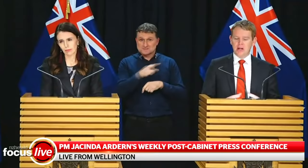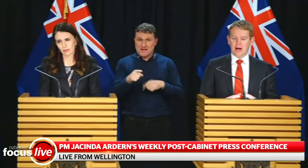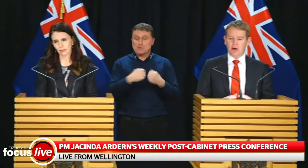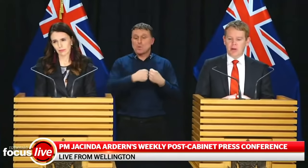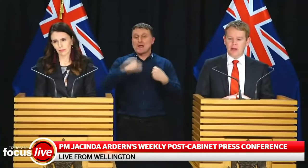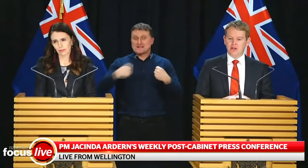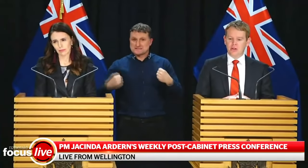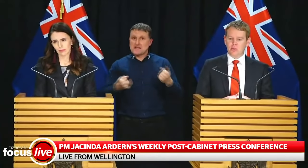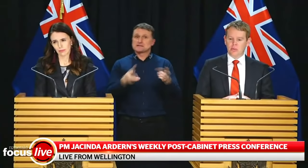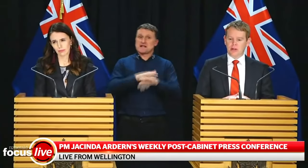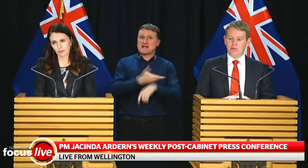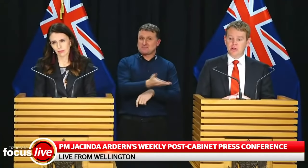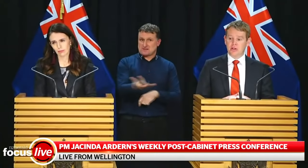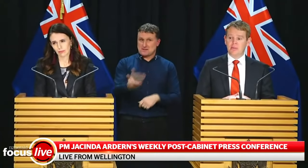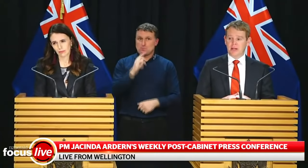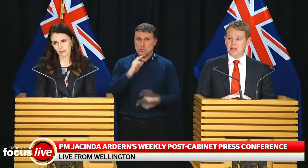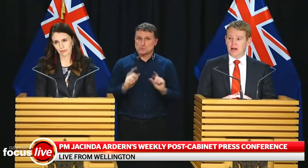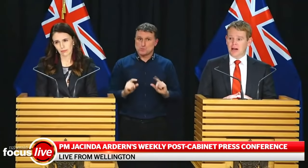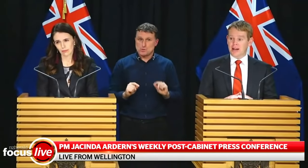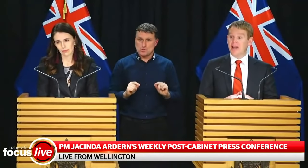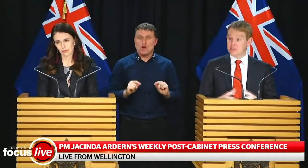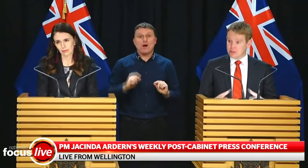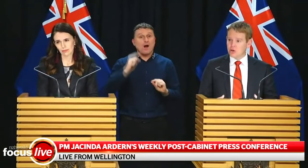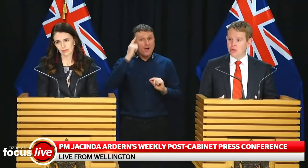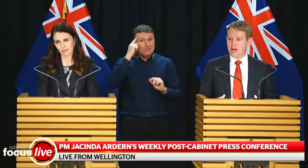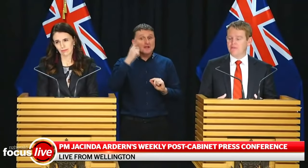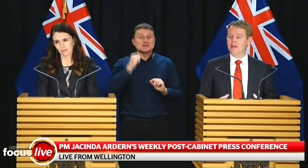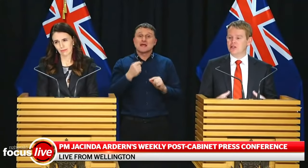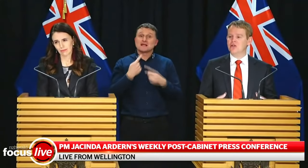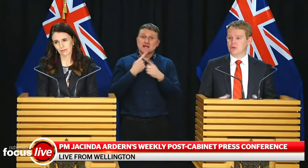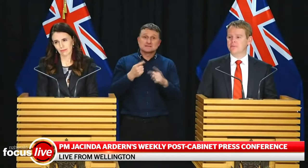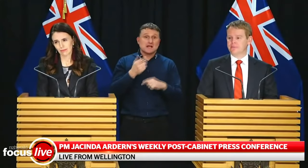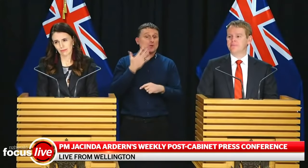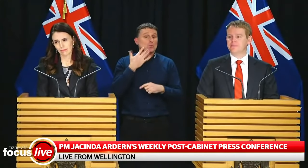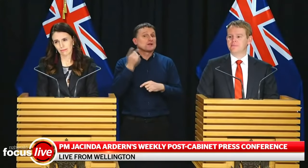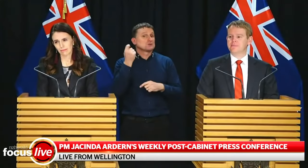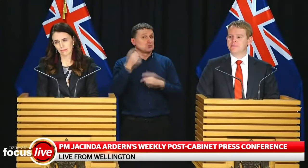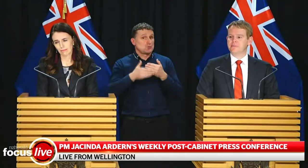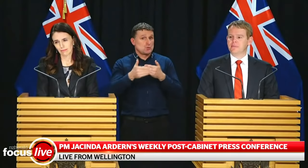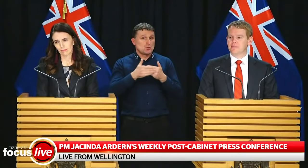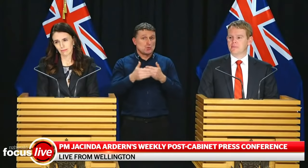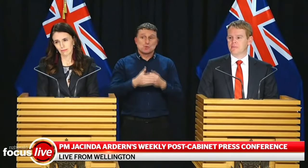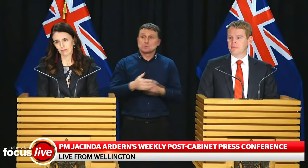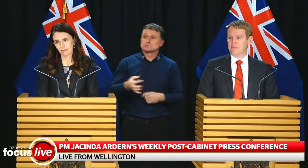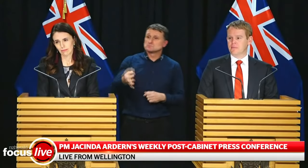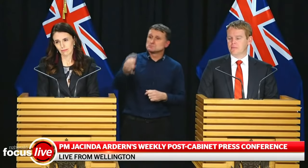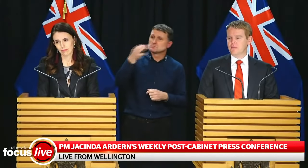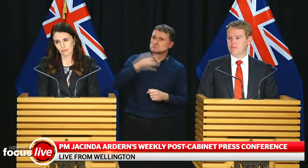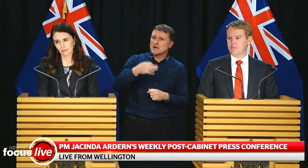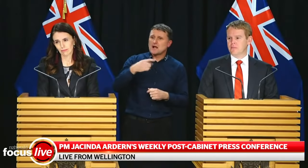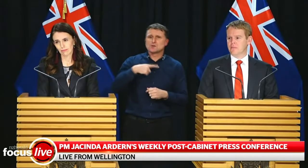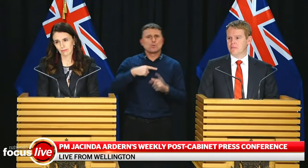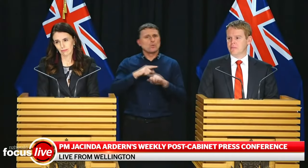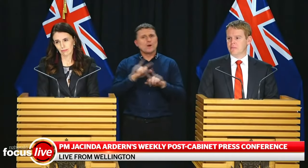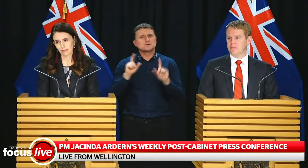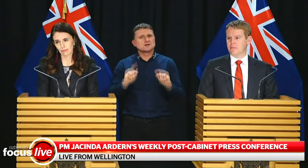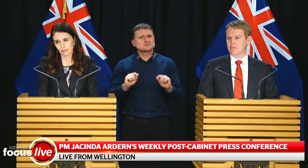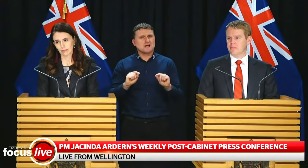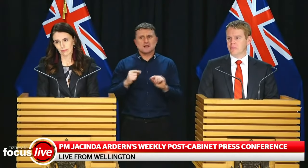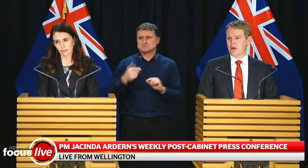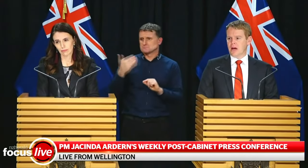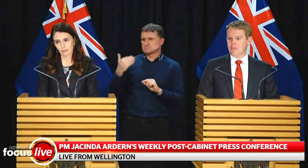moment. I imagine that we'll be in a position to make announcements on that fairly soon. Why wasn't that done originally when the first public health